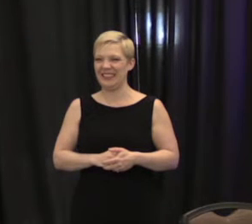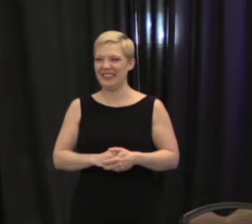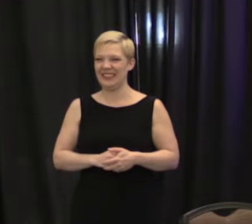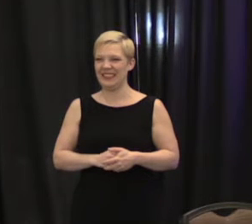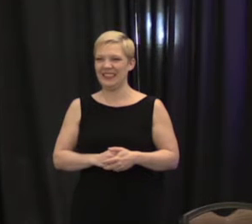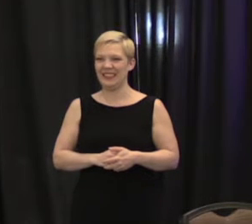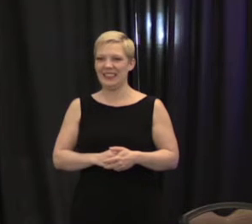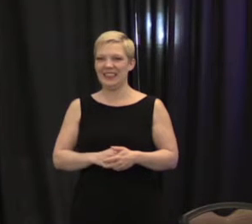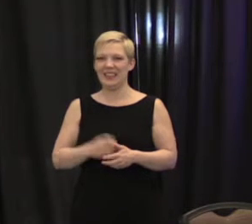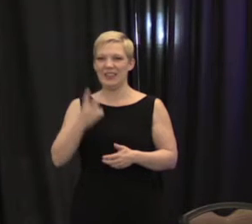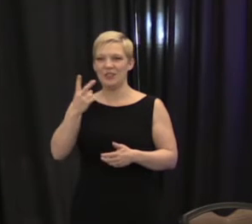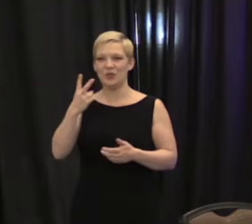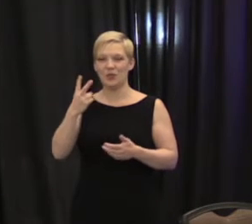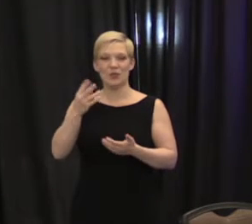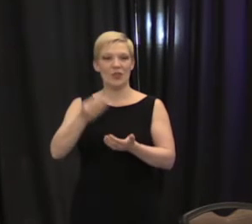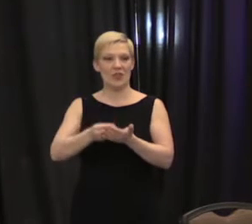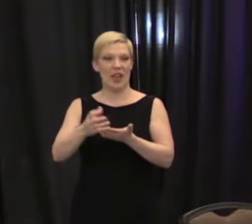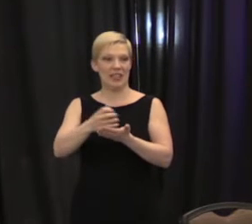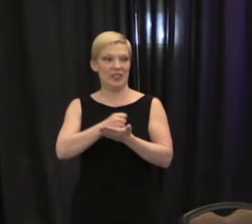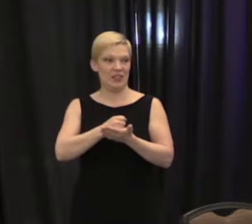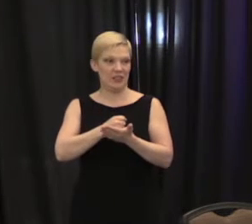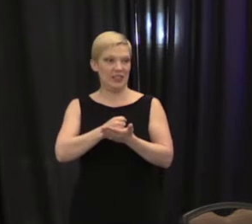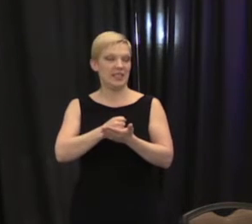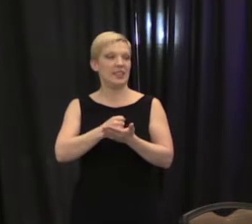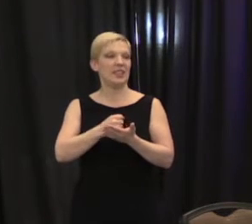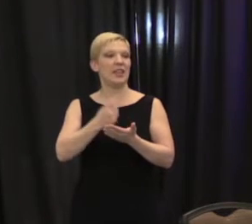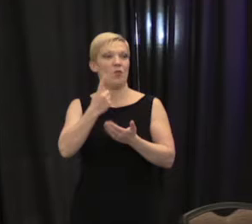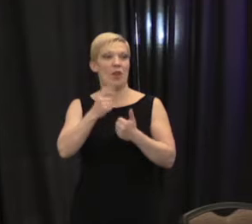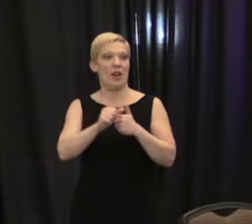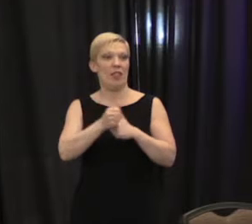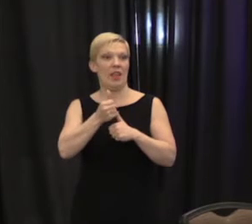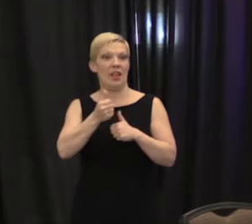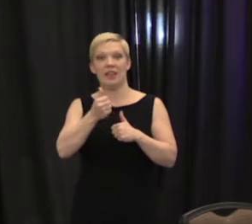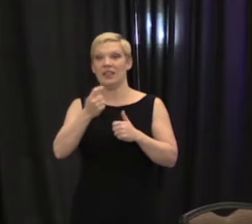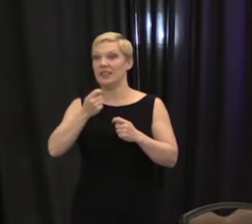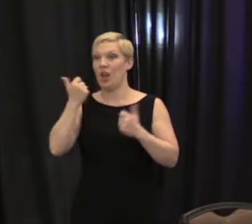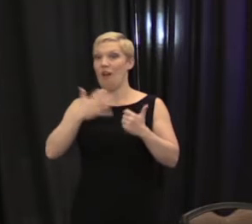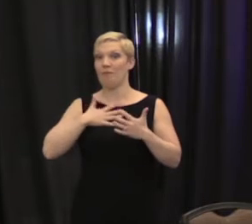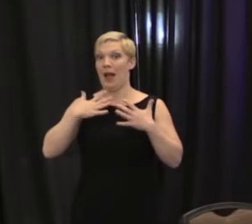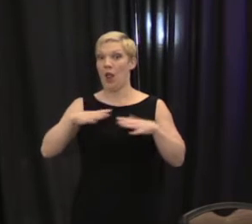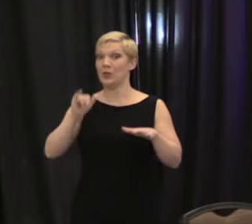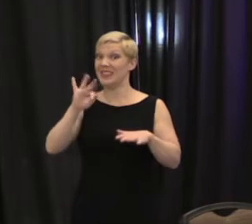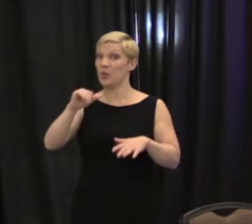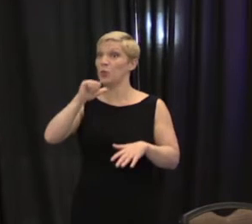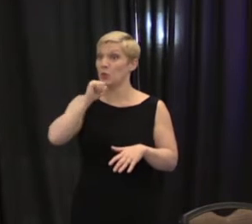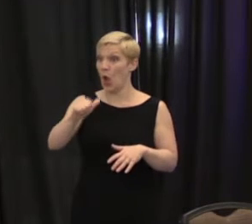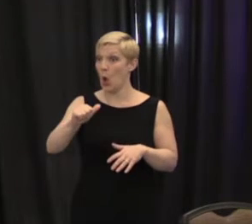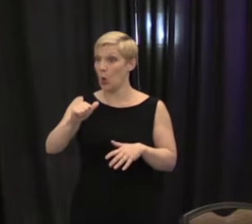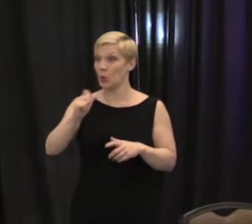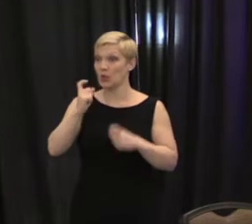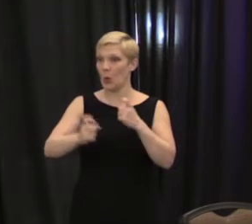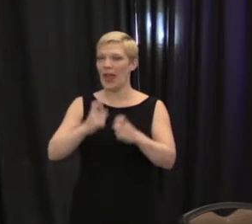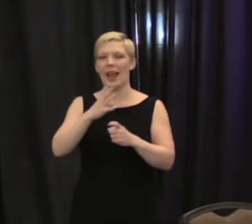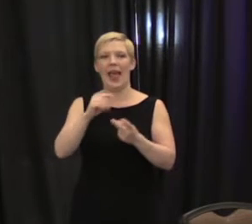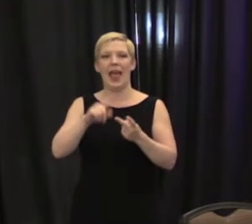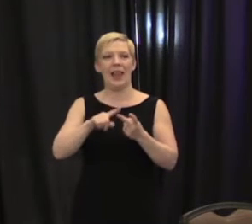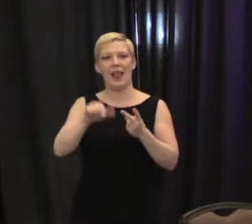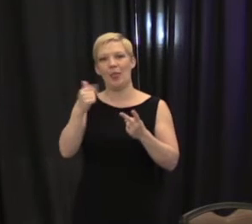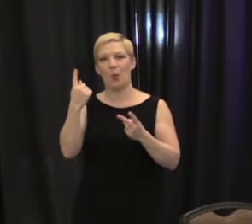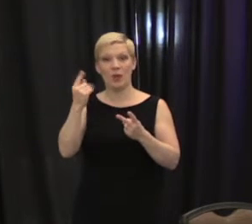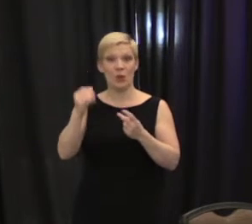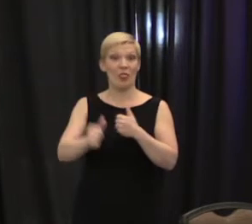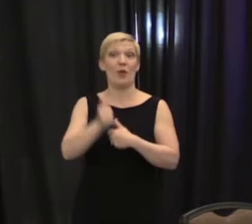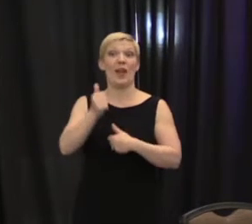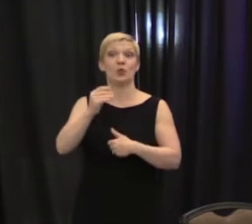I have two fundraising ploys. One is a threat to take my clothes off if you don't donate, and the other is a threat to